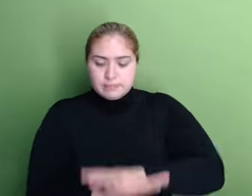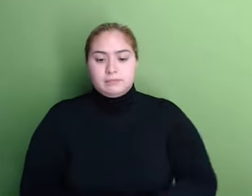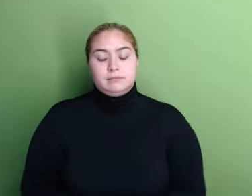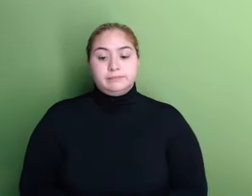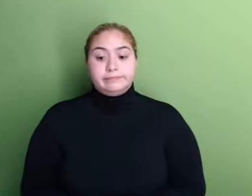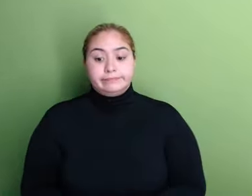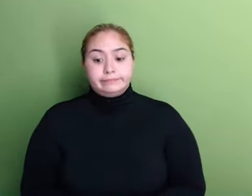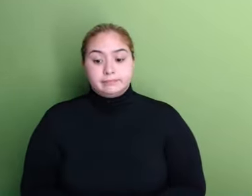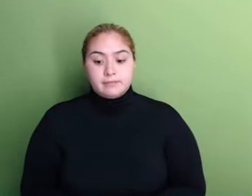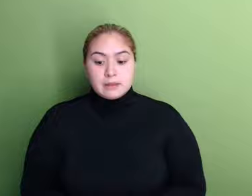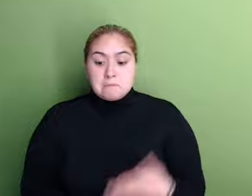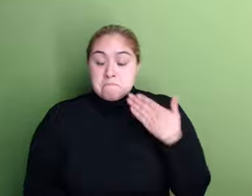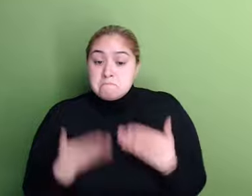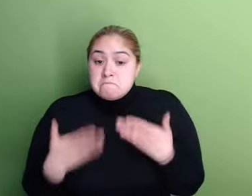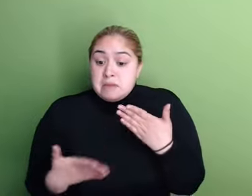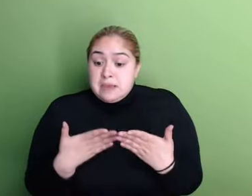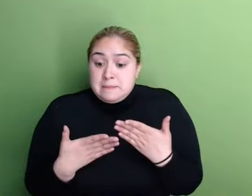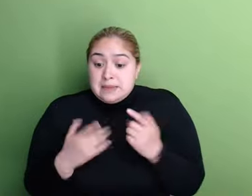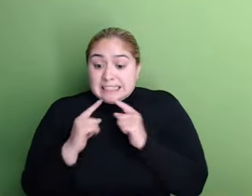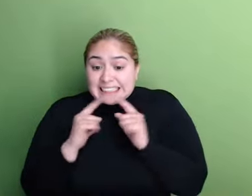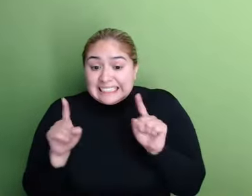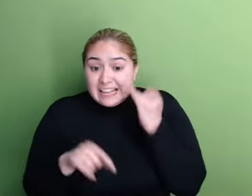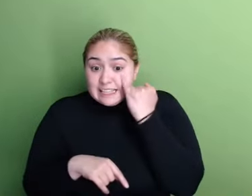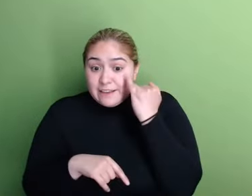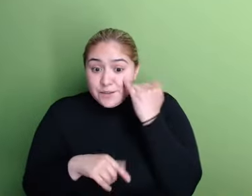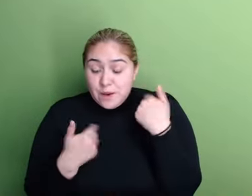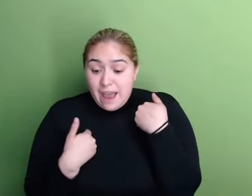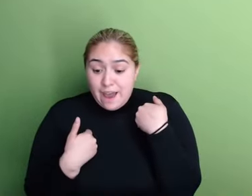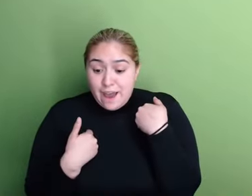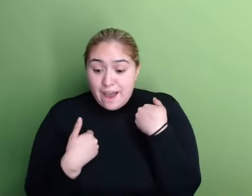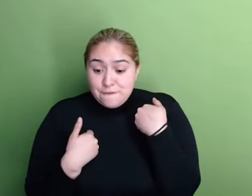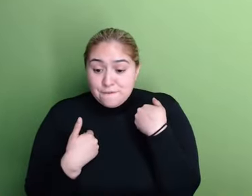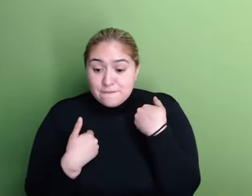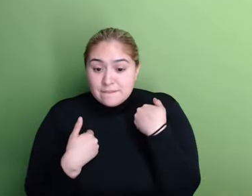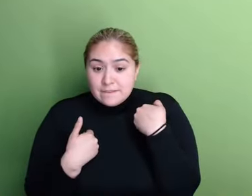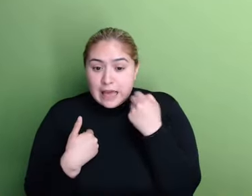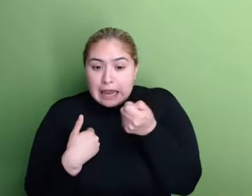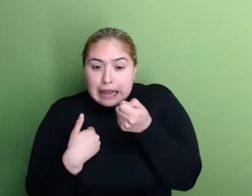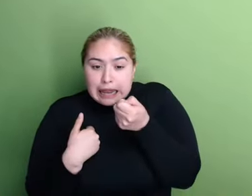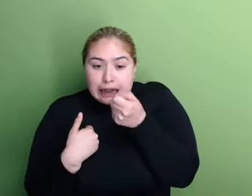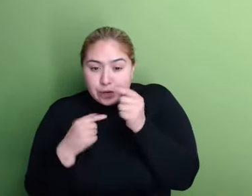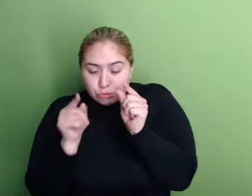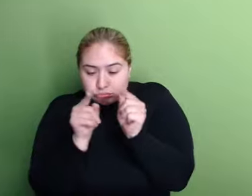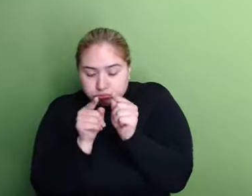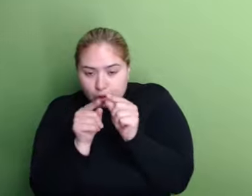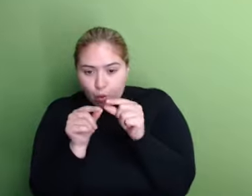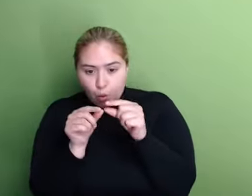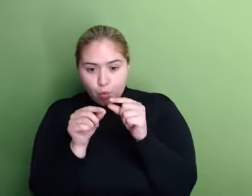Say, and it might work better. Matt, hold up your worm. You might want to start with little worms so that everybody can make some worms,